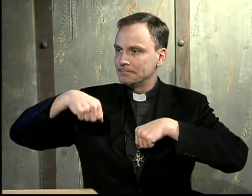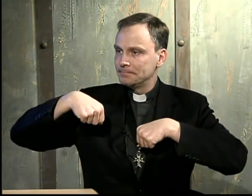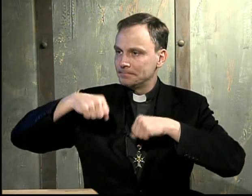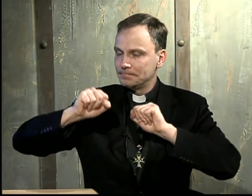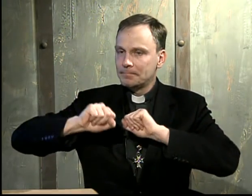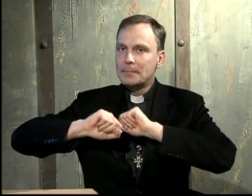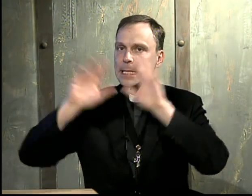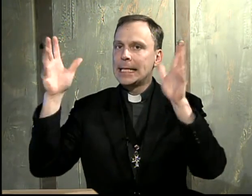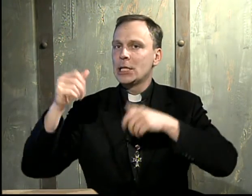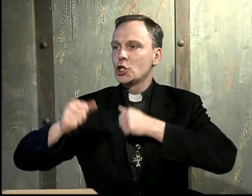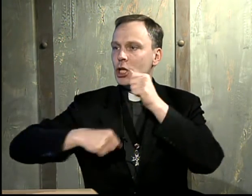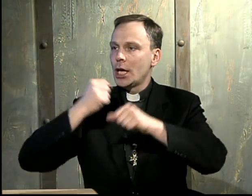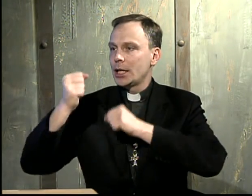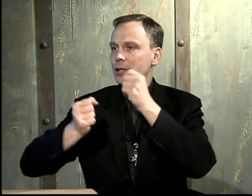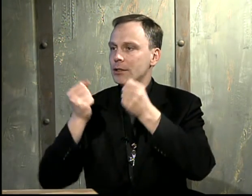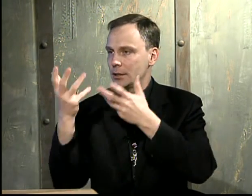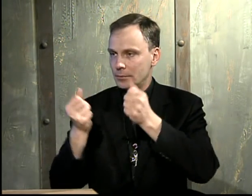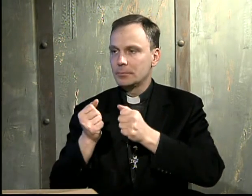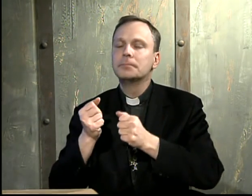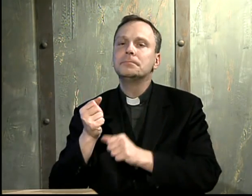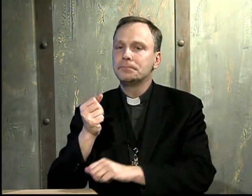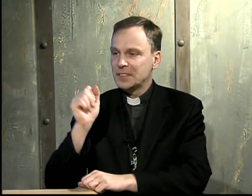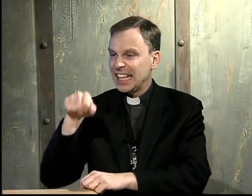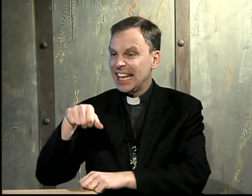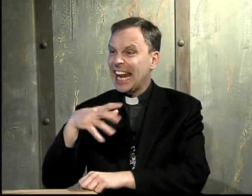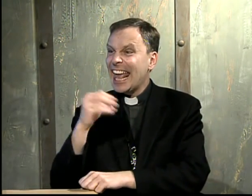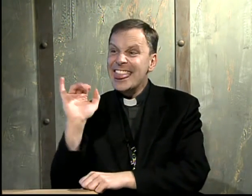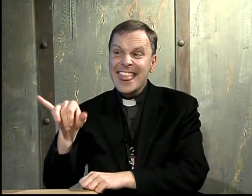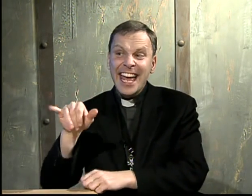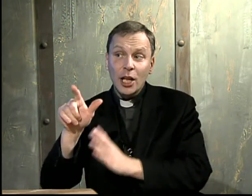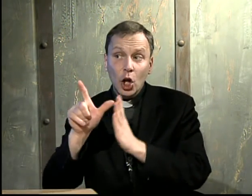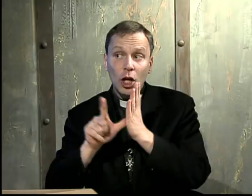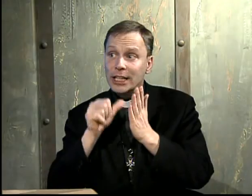through the expression using sign language.